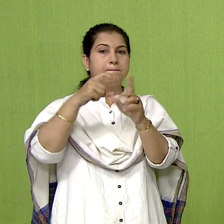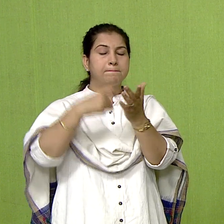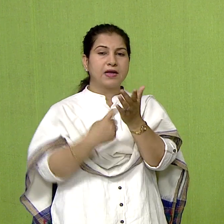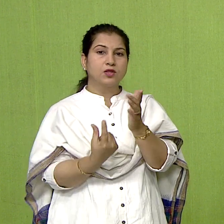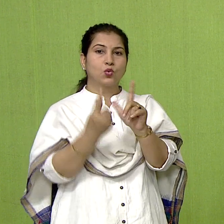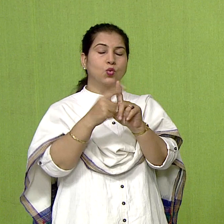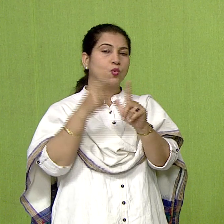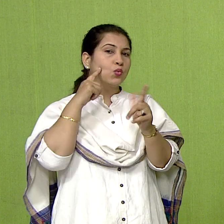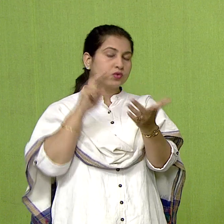They were called as